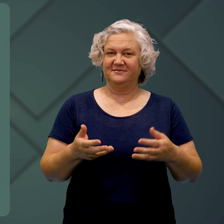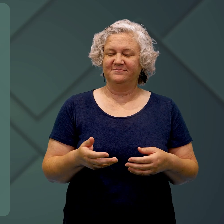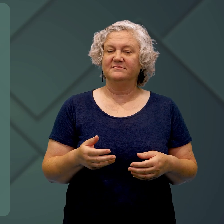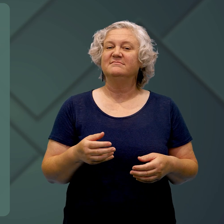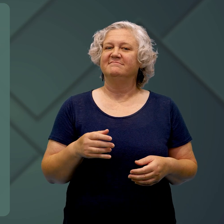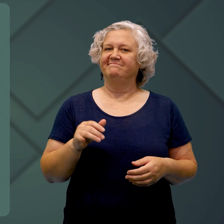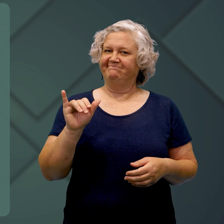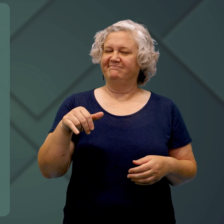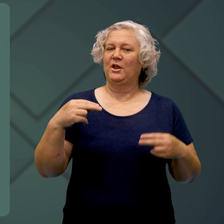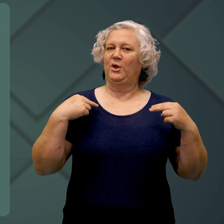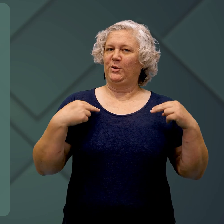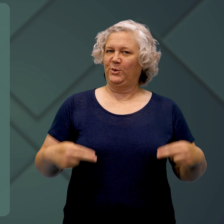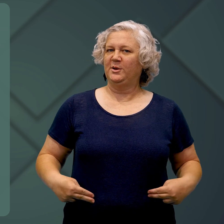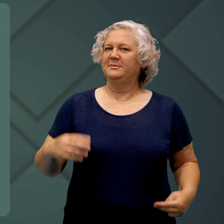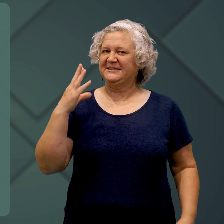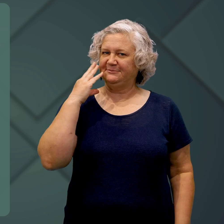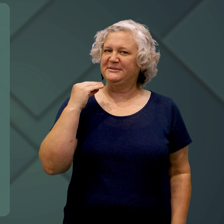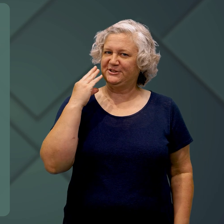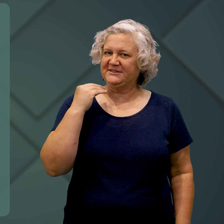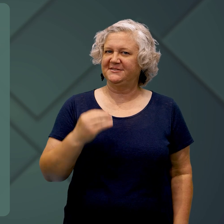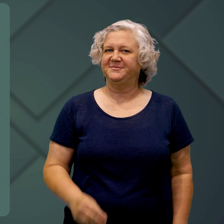Interaction is a human experience.